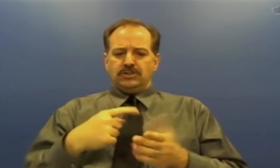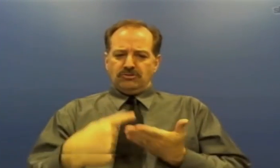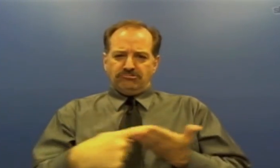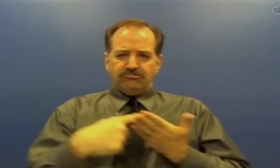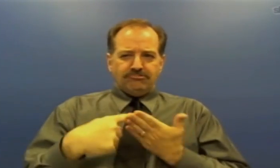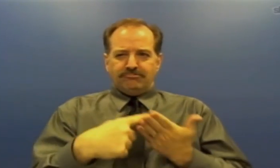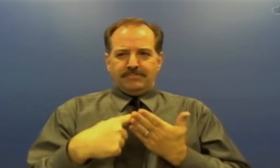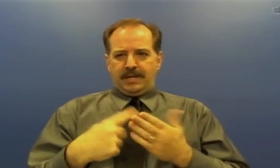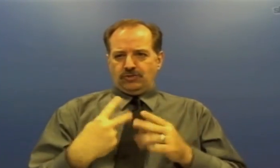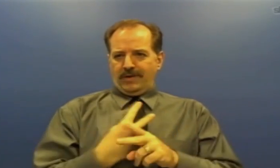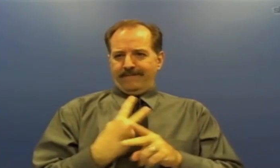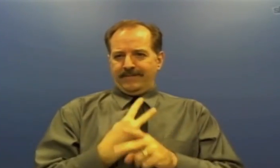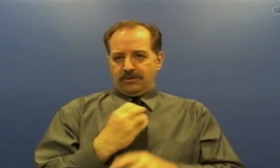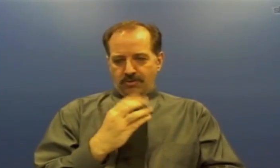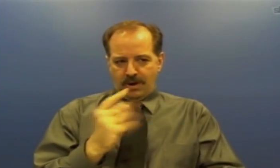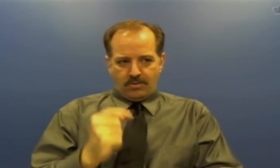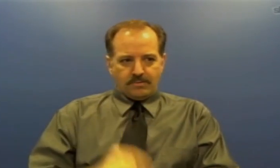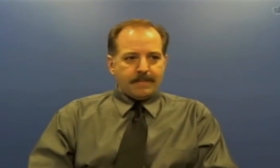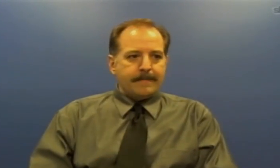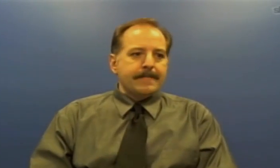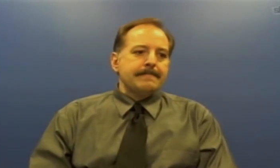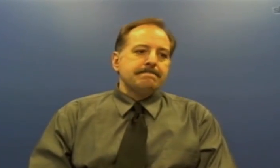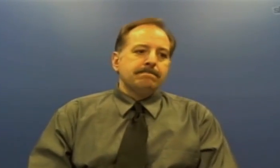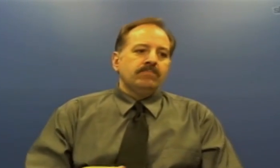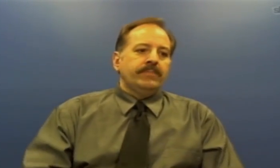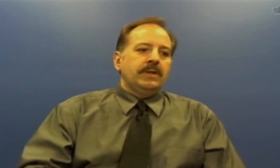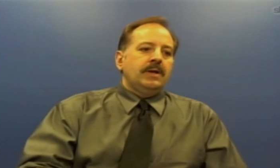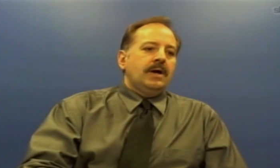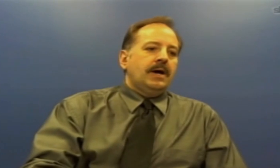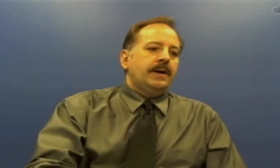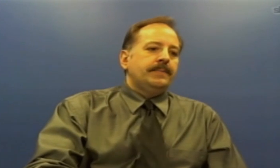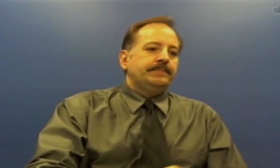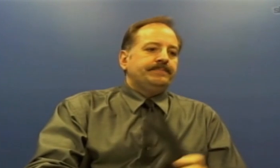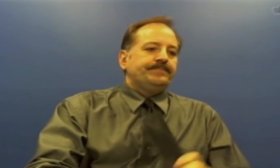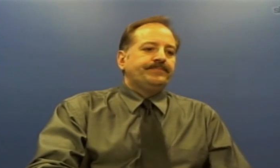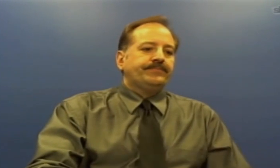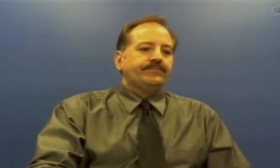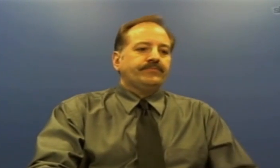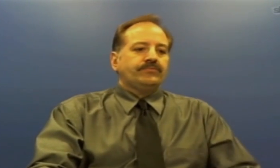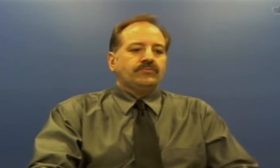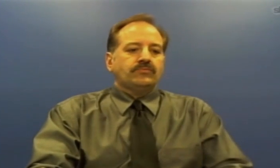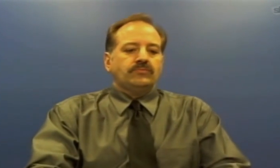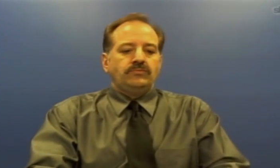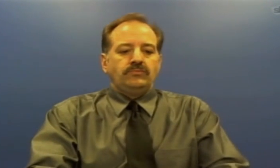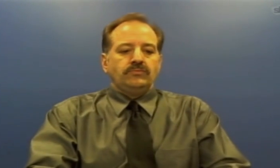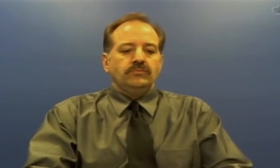noticed, and this is something that our field is going to have to come together and talk about and really come to terms with.